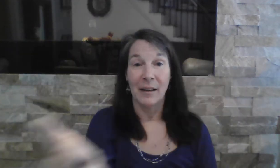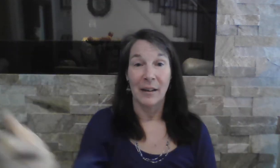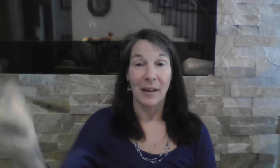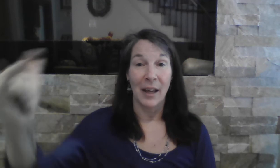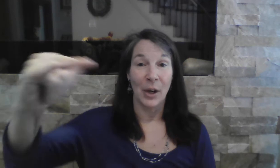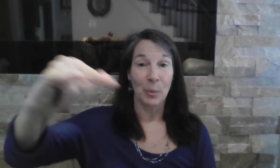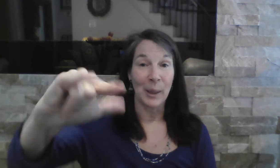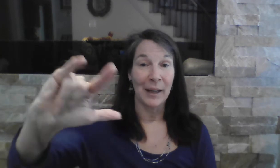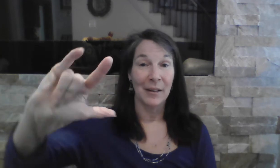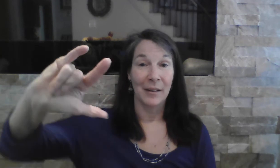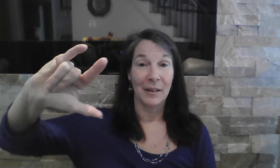Airplane.